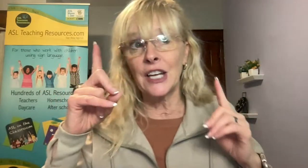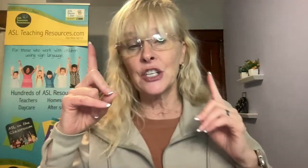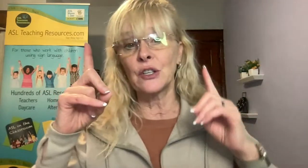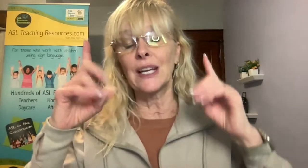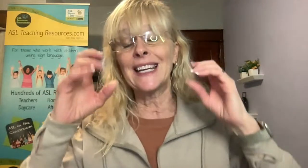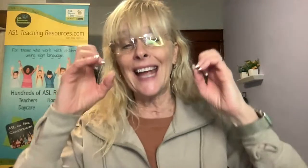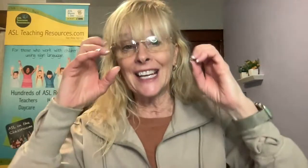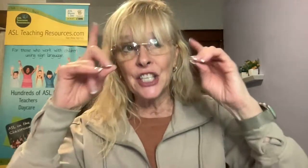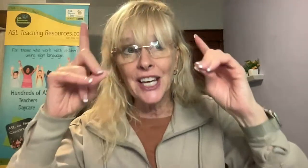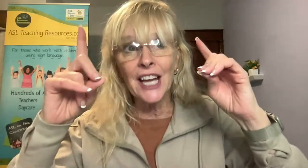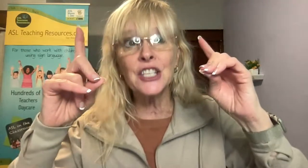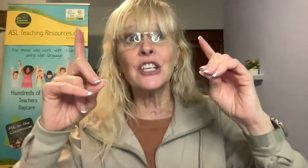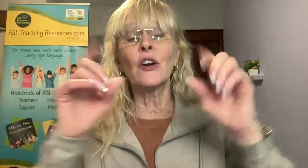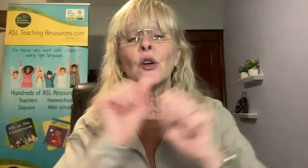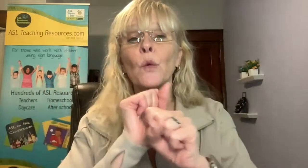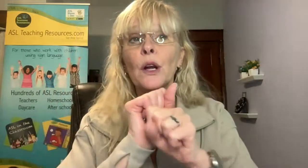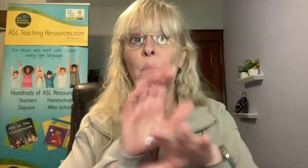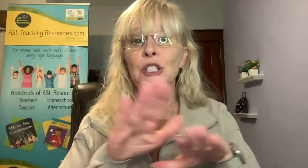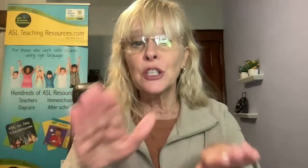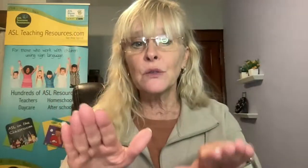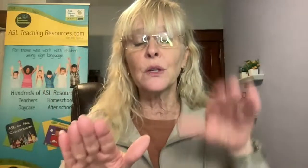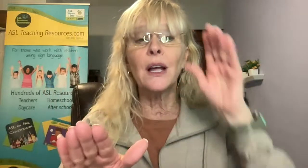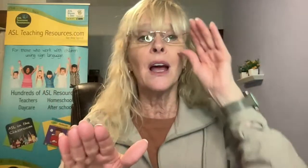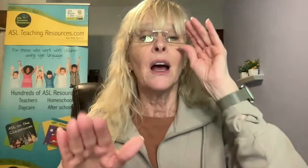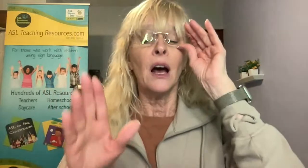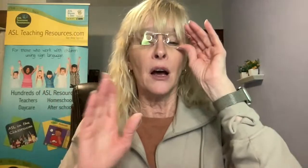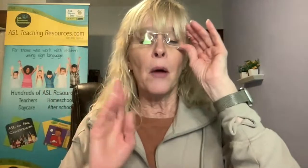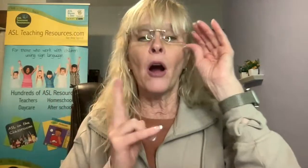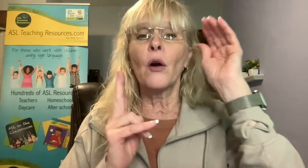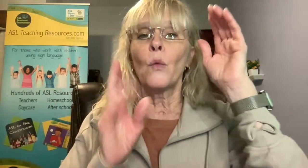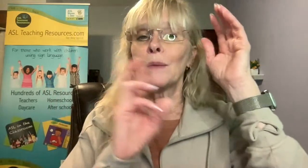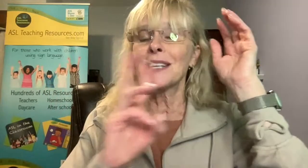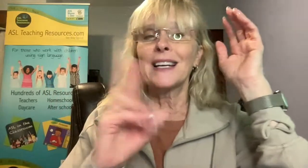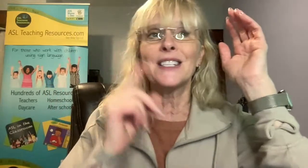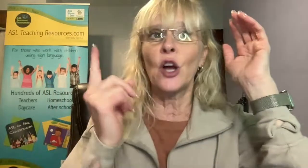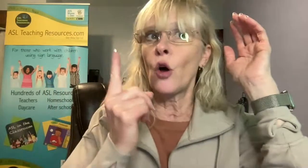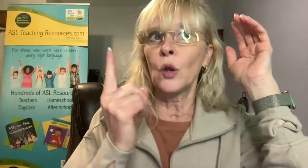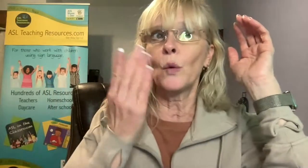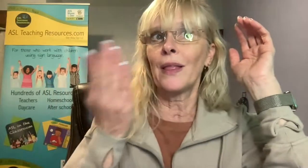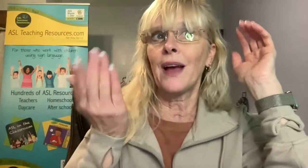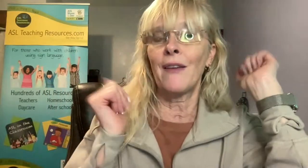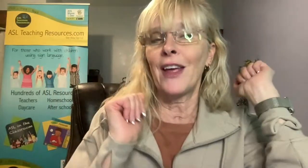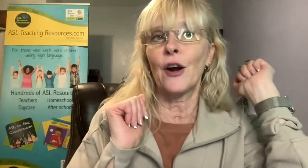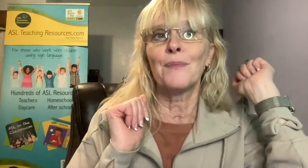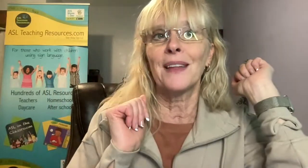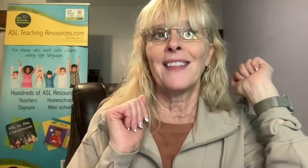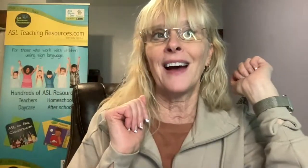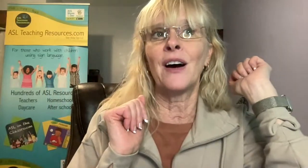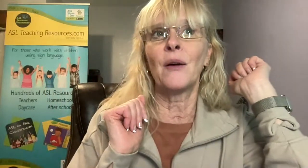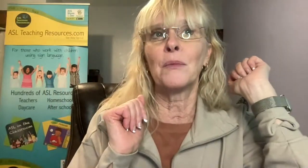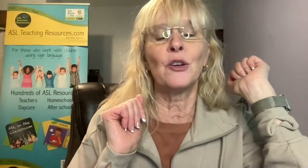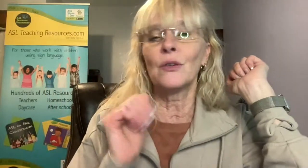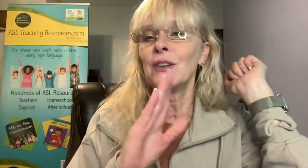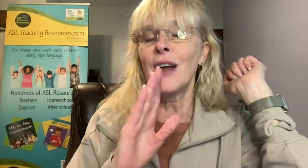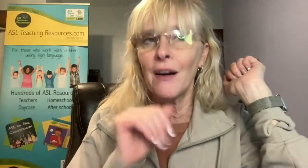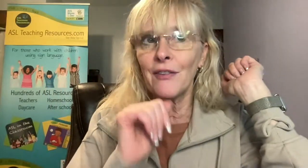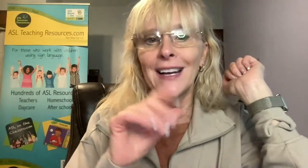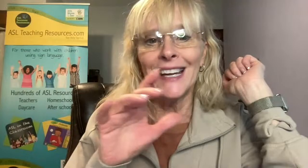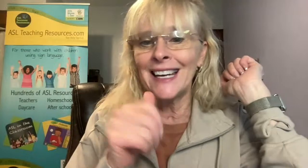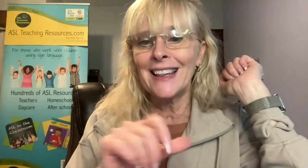education, or you're working with children, our website is the only one there. You'll not find anything